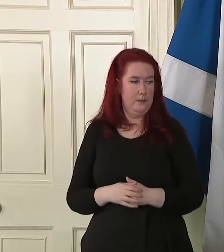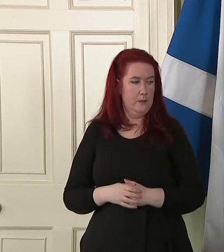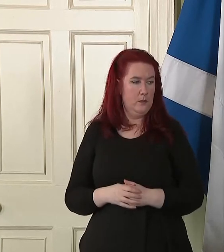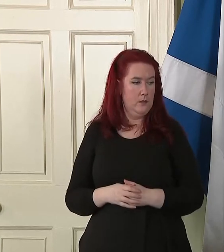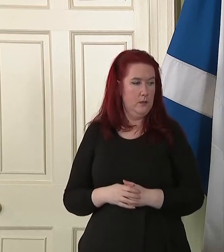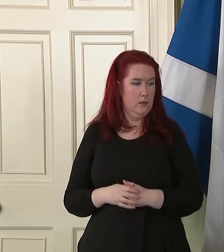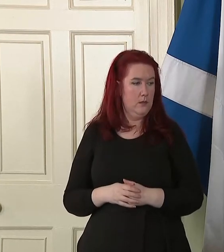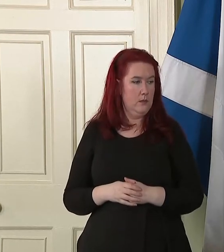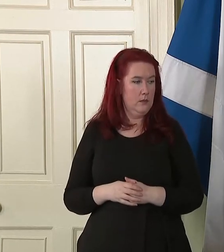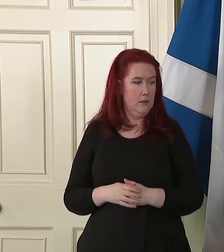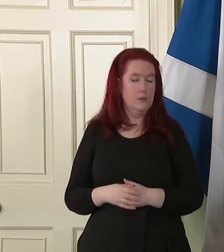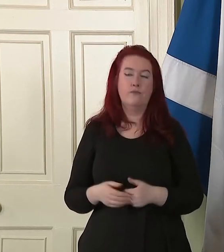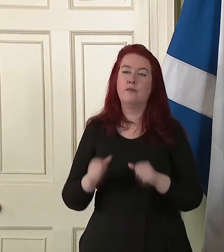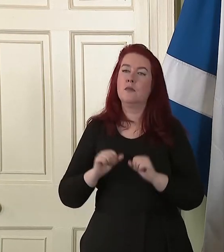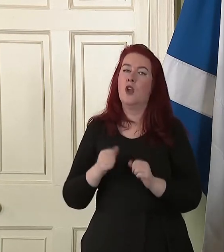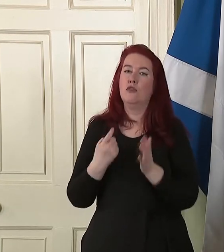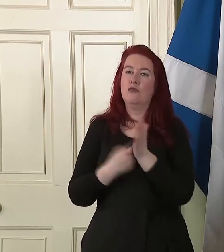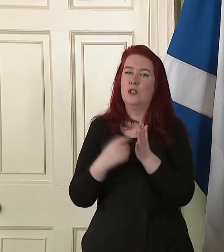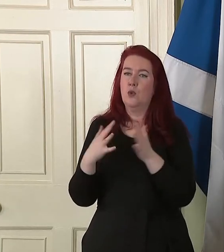Rachel Watson from The Sun.